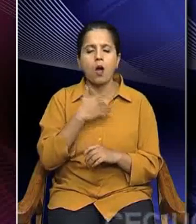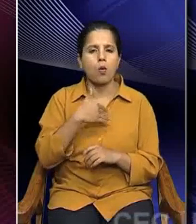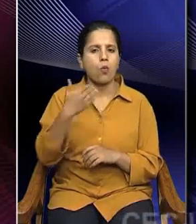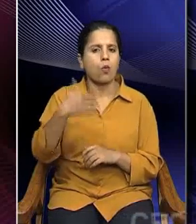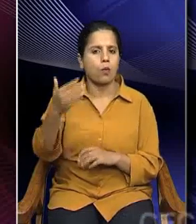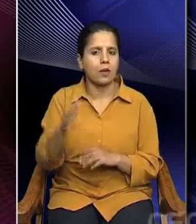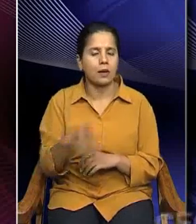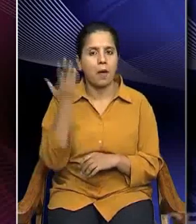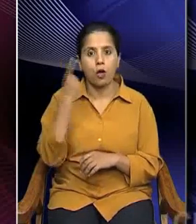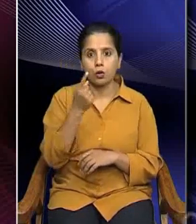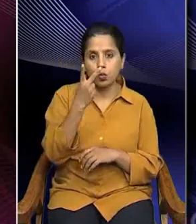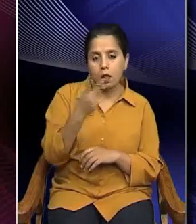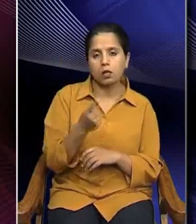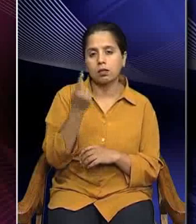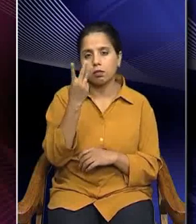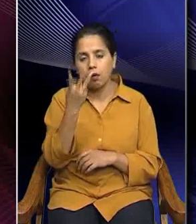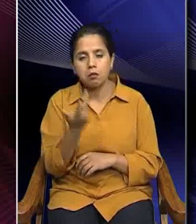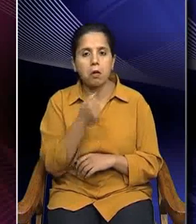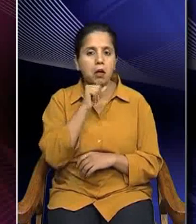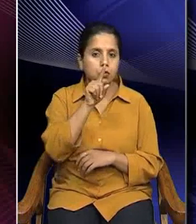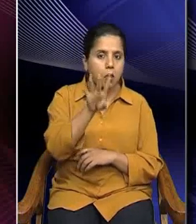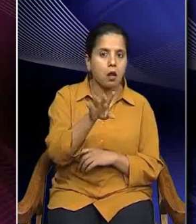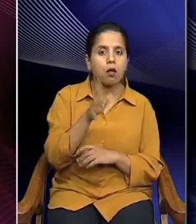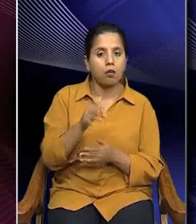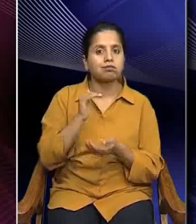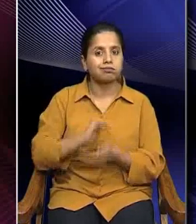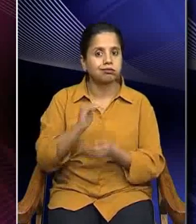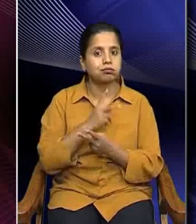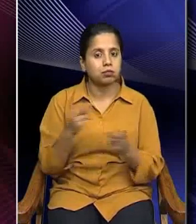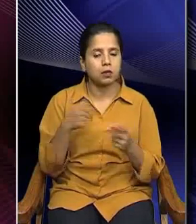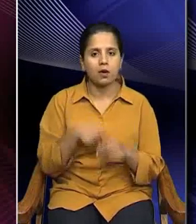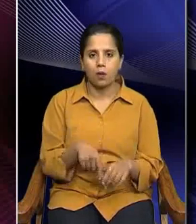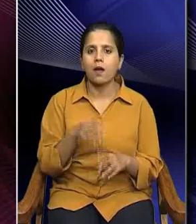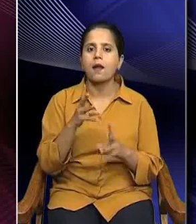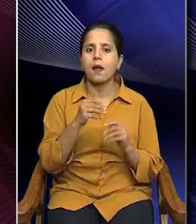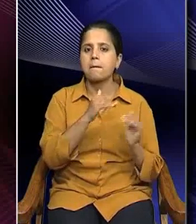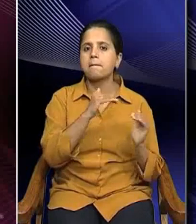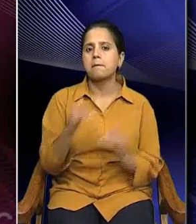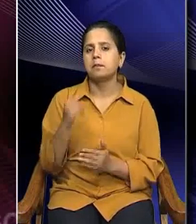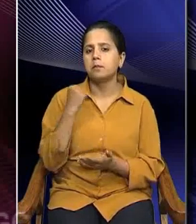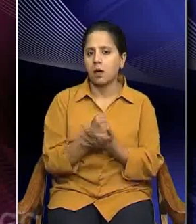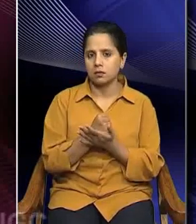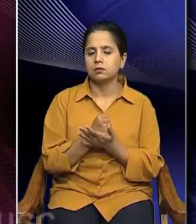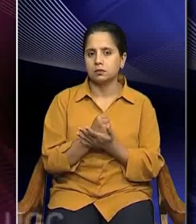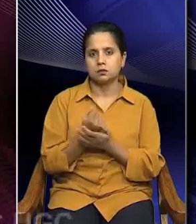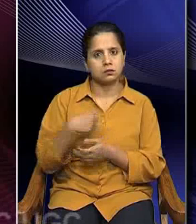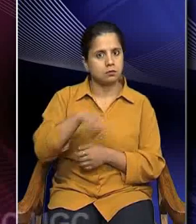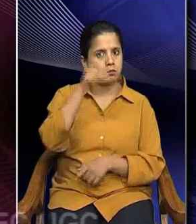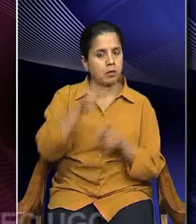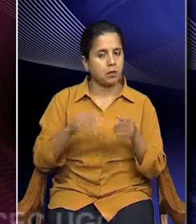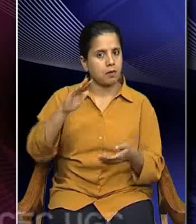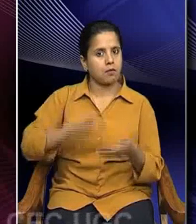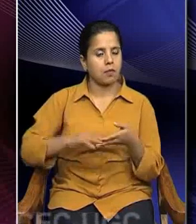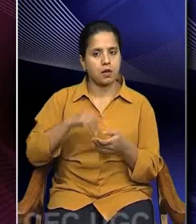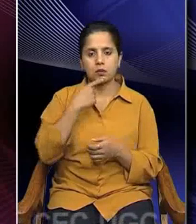age of 12, 13, 14, 15. And we have to reduce this number and make sure that, at least people marry at,